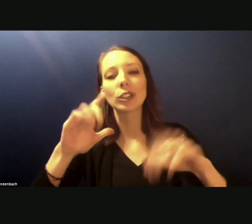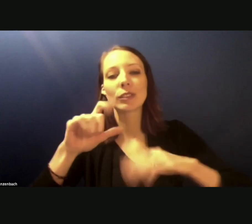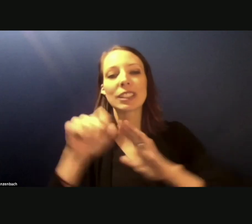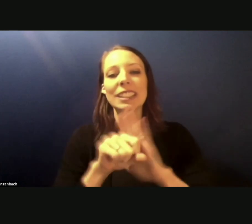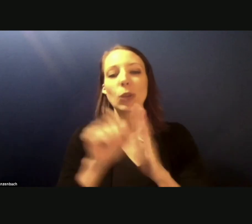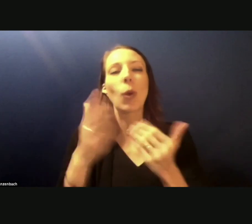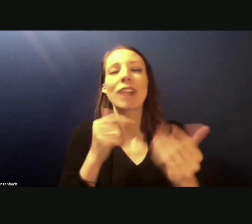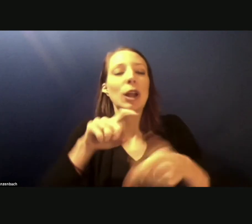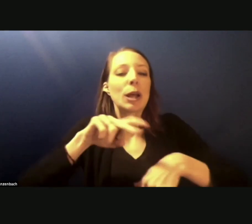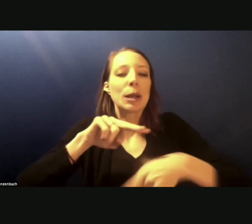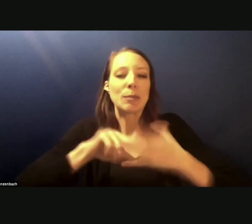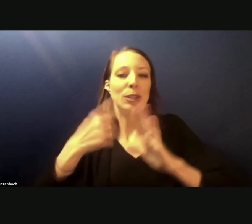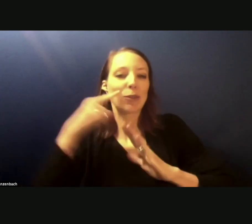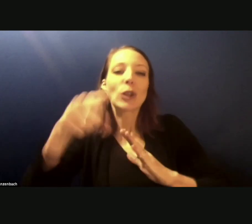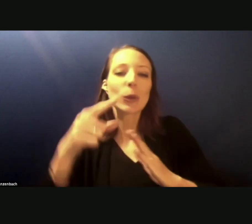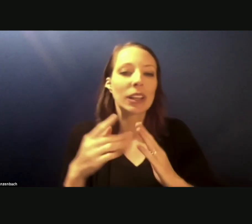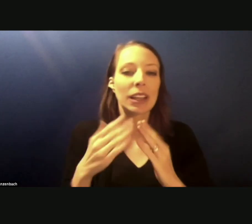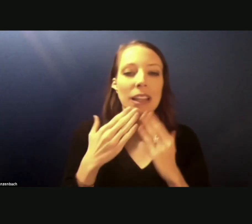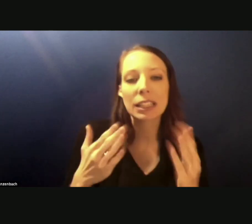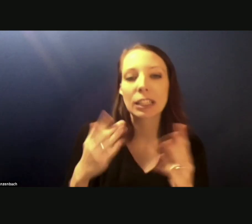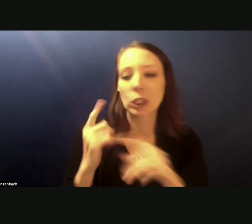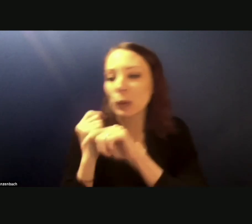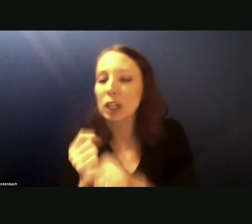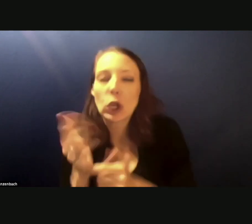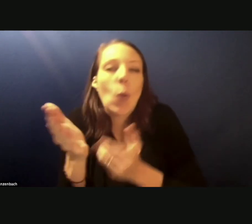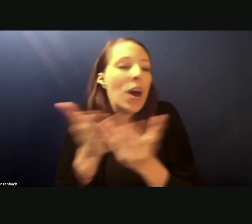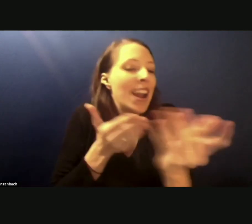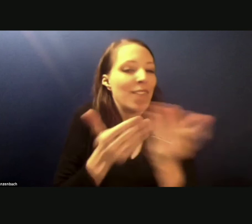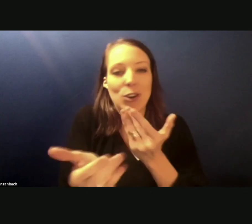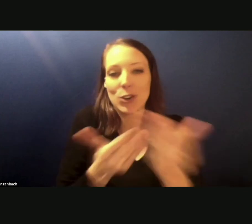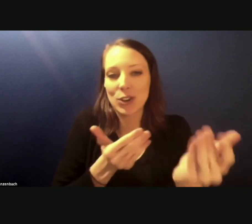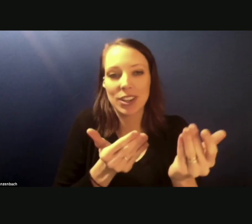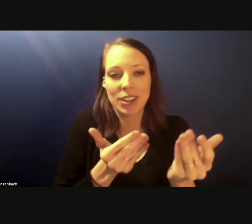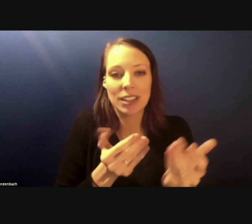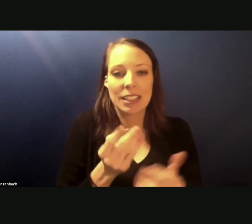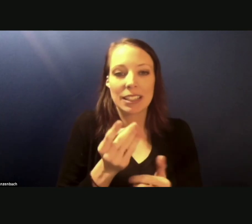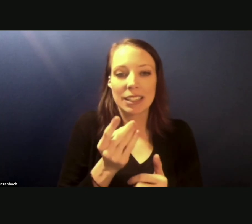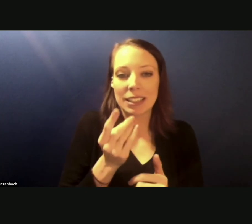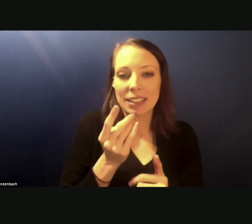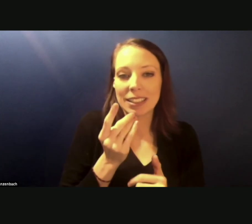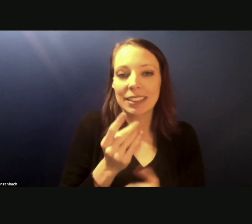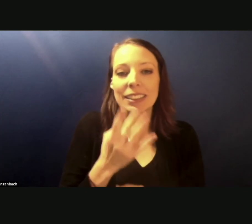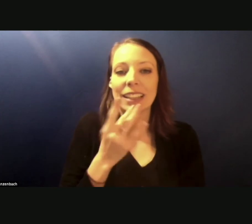means to you. Thanksgiving, traditional, whatever the case may be. Dinner is going to be